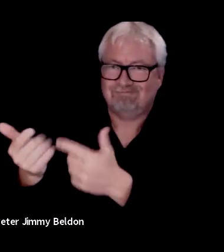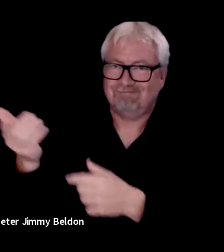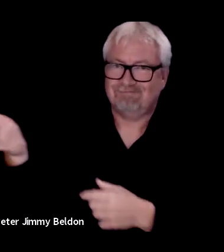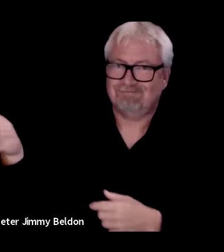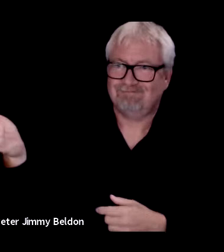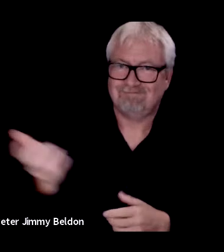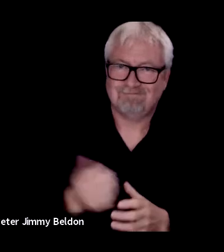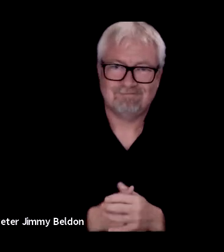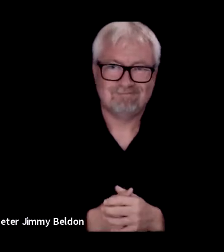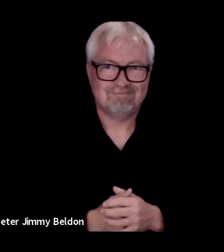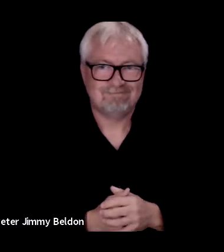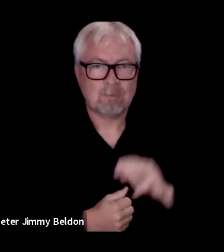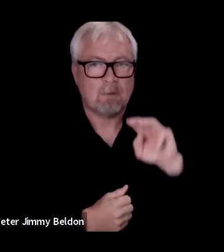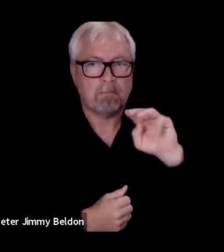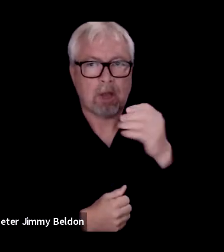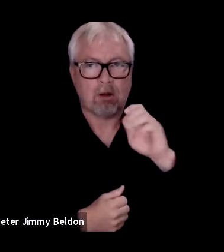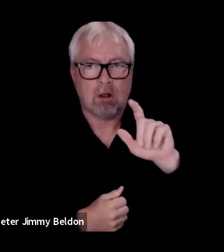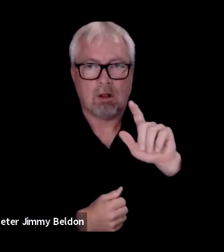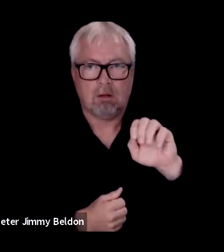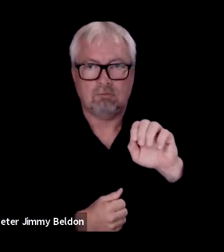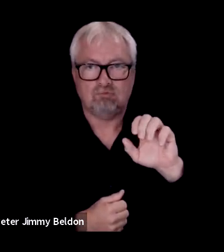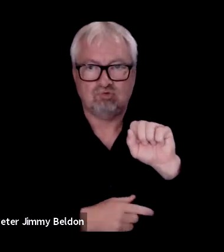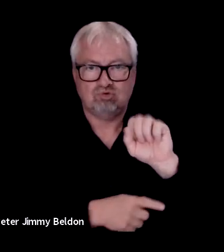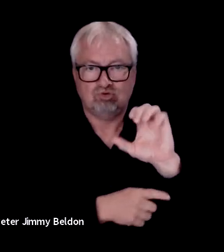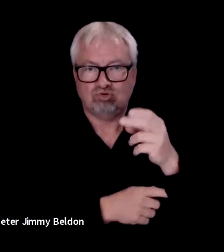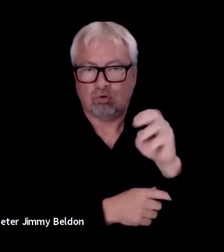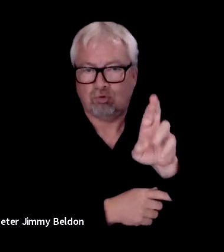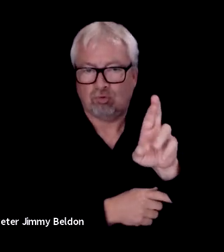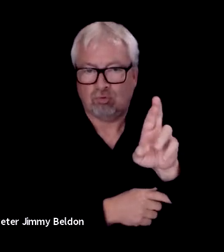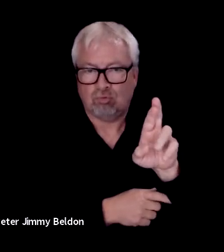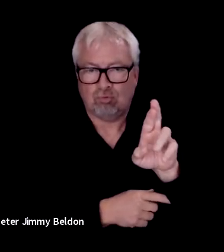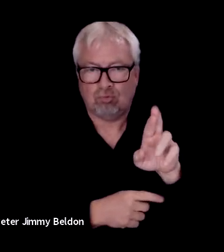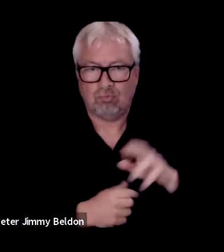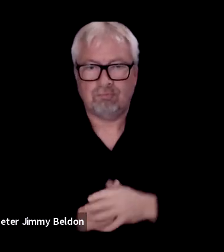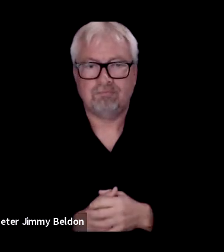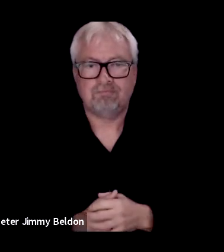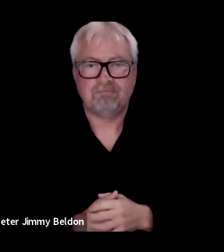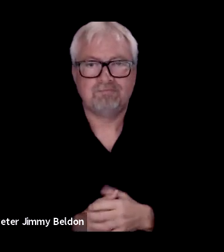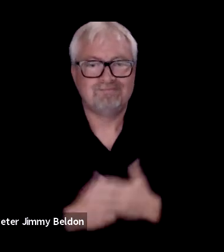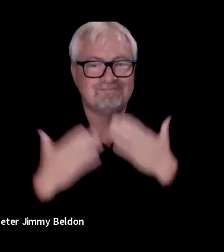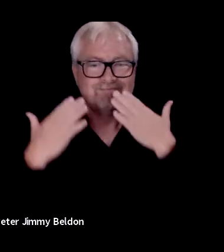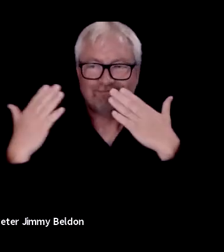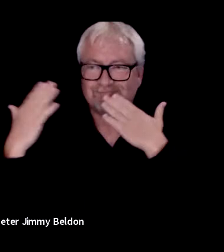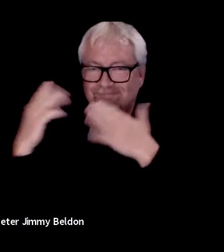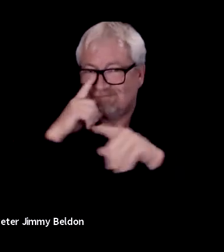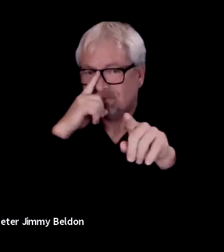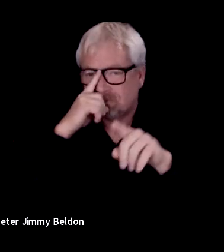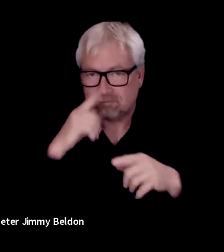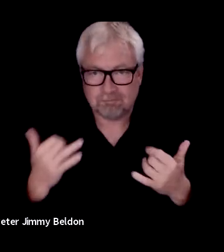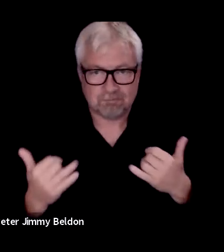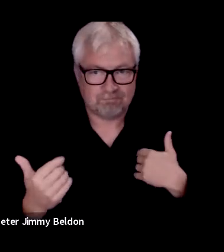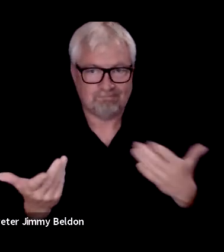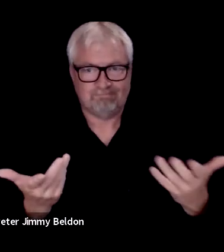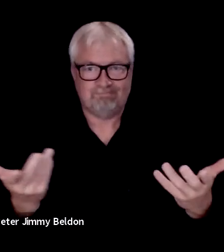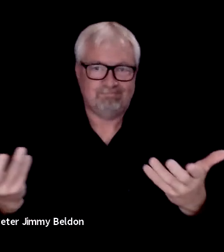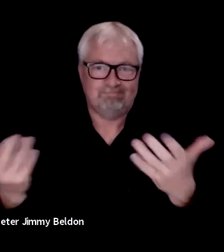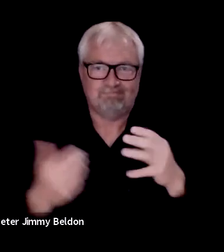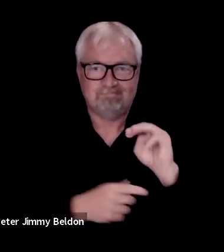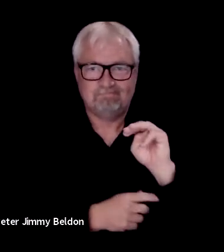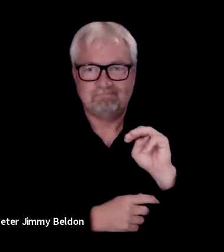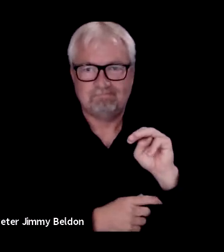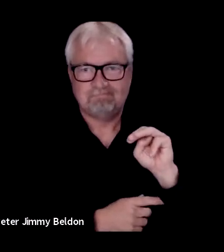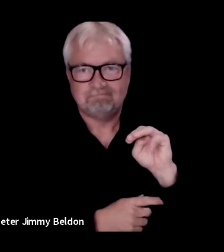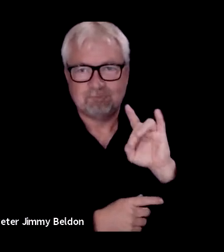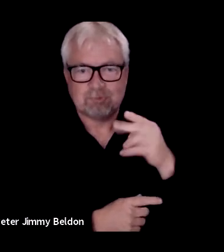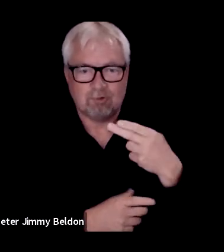Thank you. Please go ahead. Thank you for joining us for the COVID-19 media briefing call for September 15th, 2021.